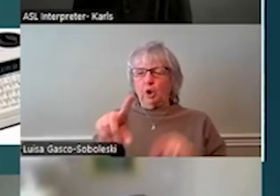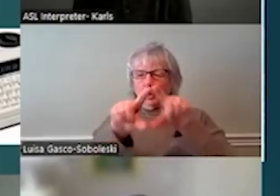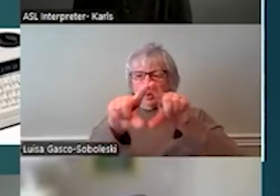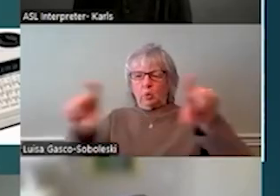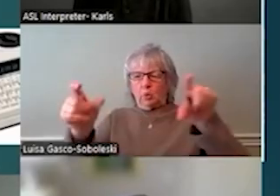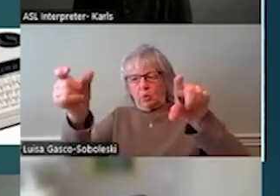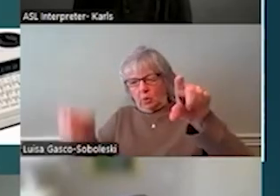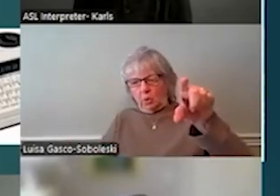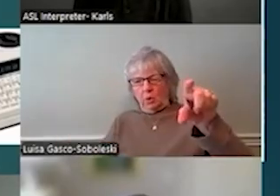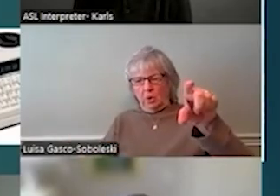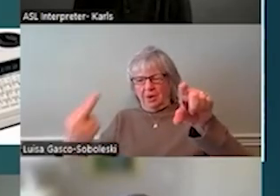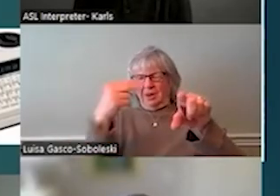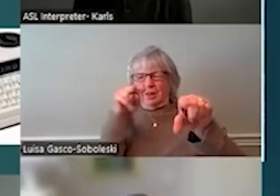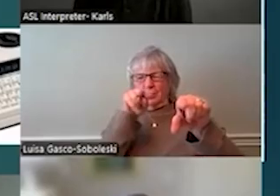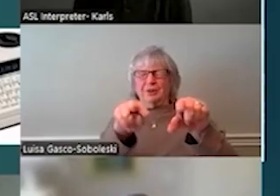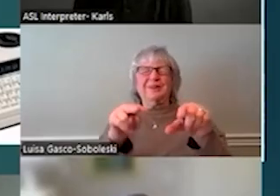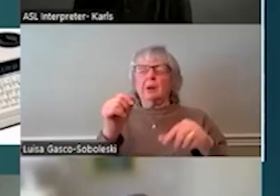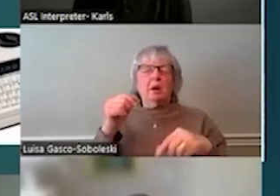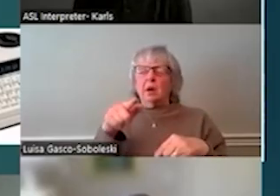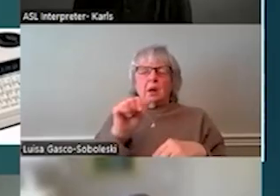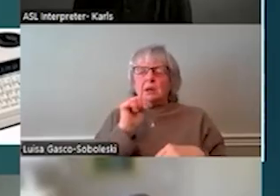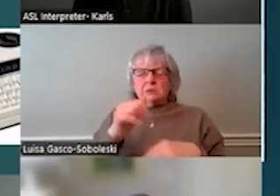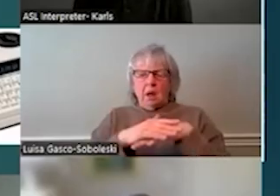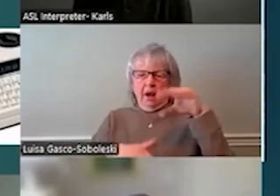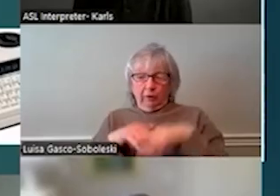Where now they have rear view.